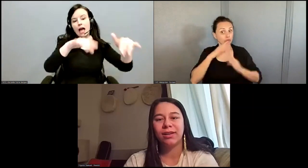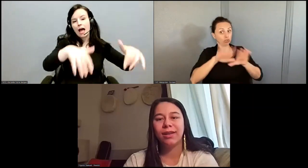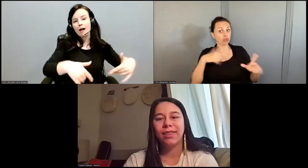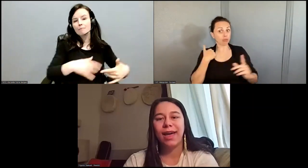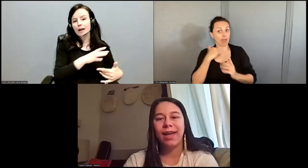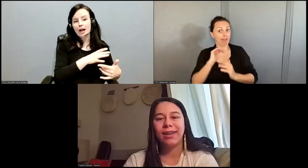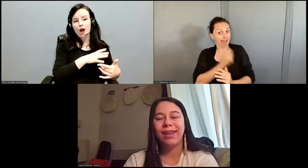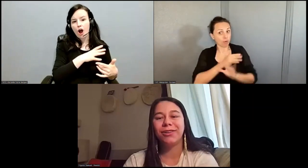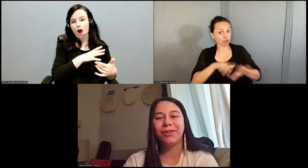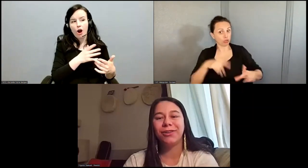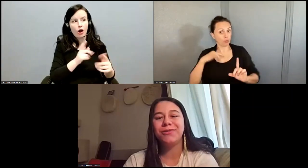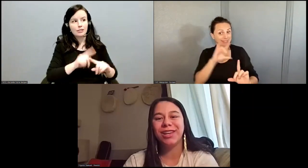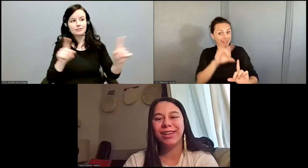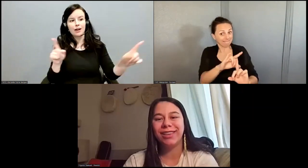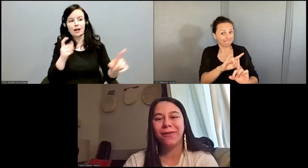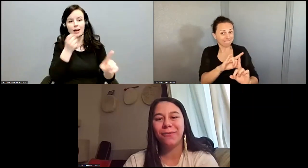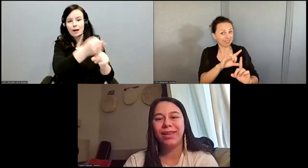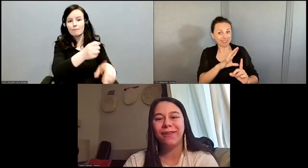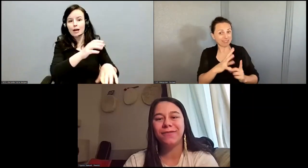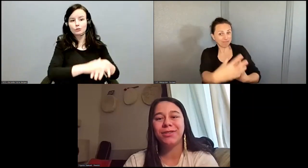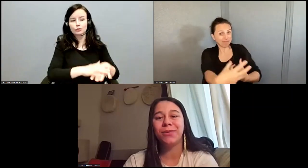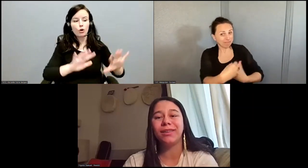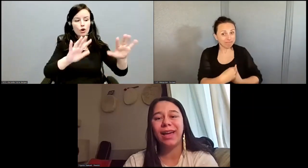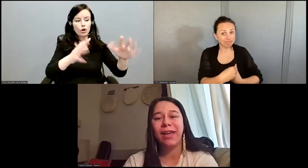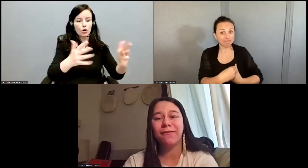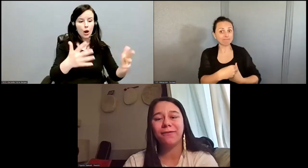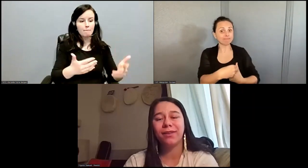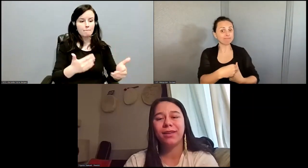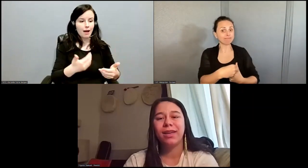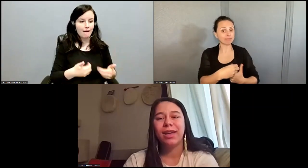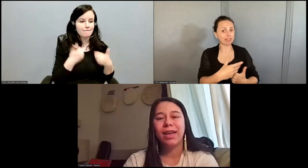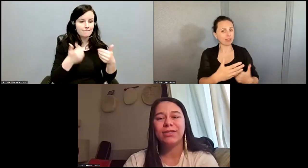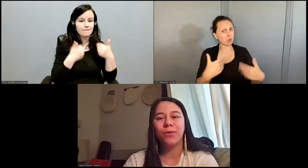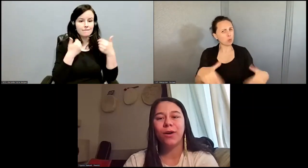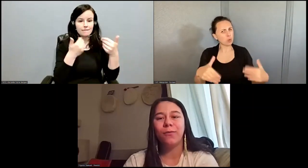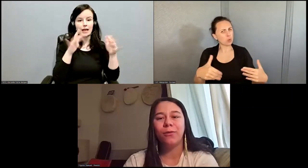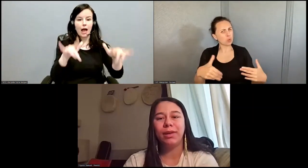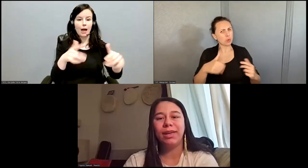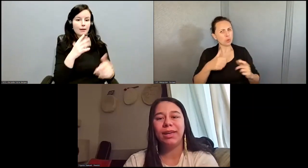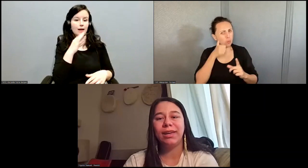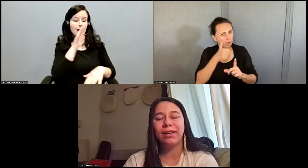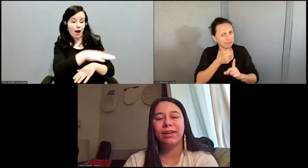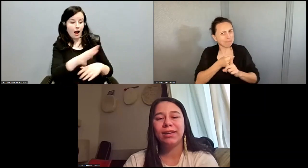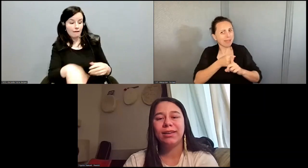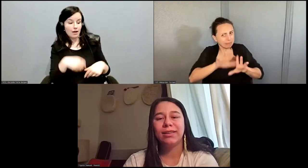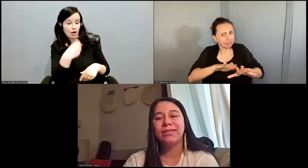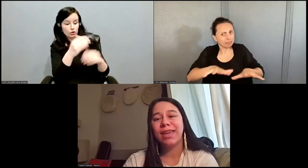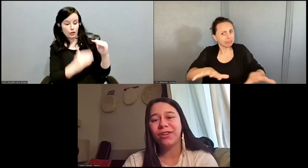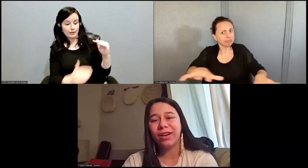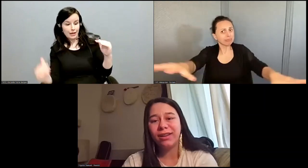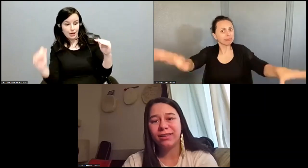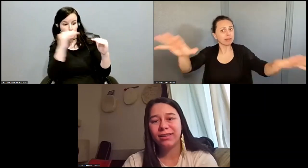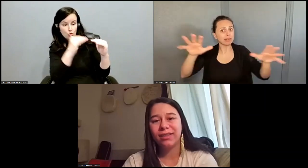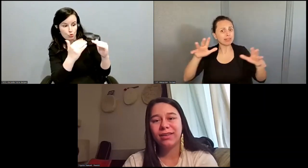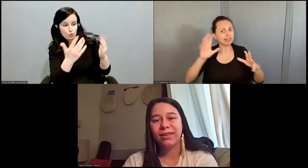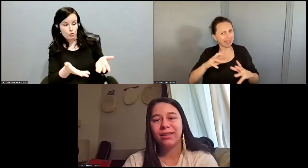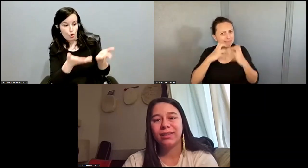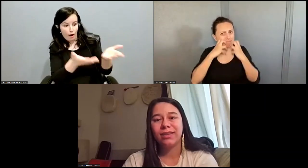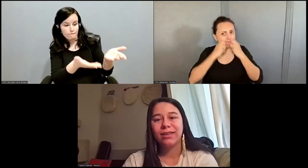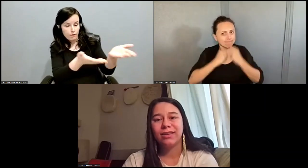children, that inclusion that we give to our life is what will be sacred,